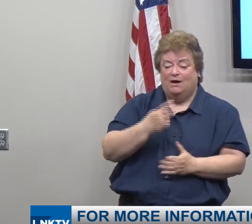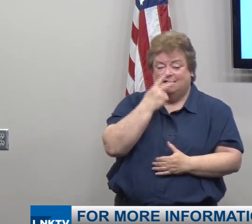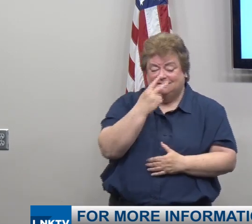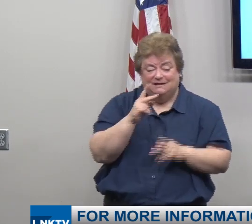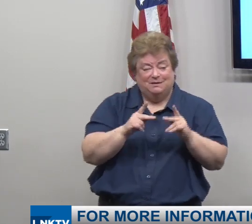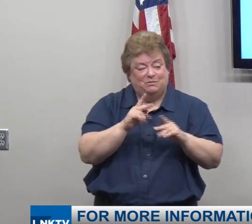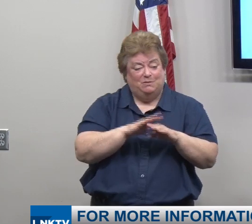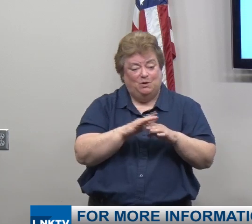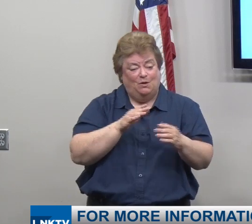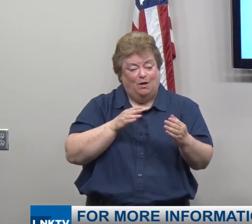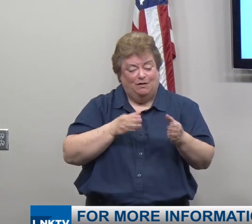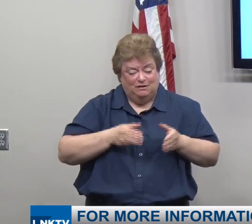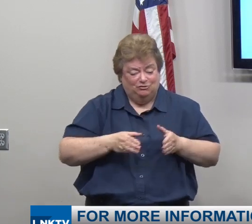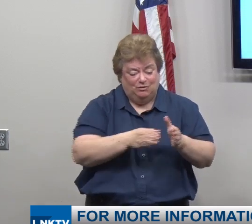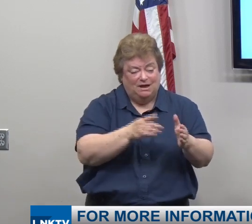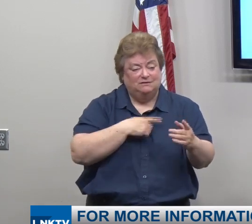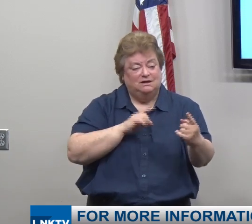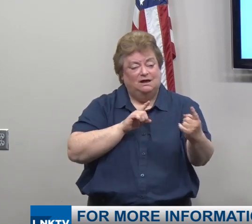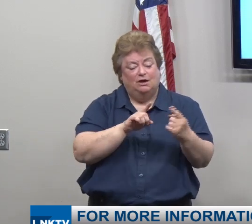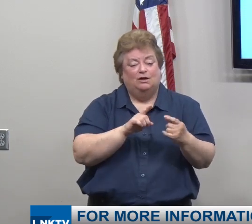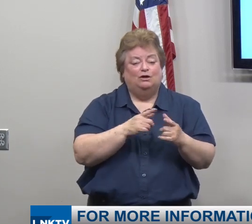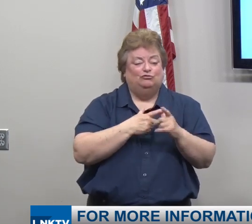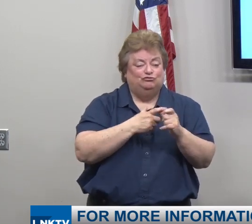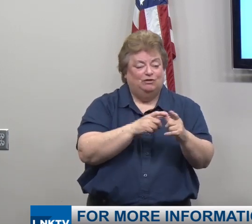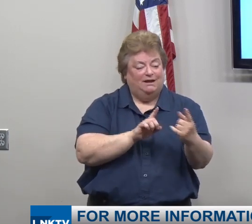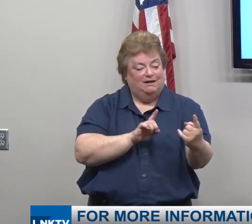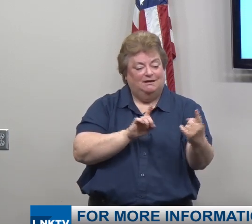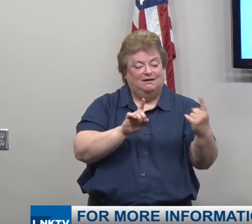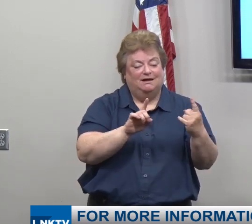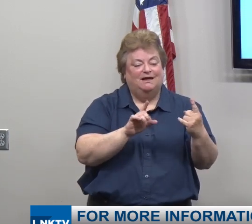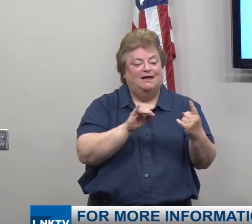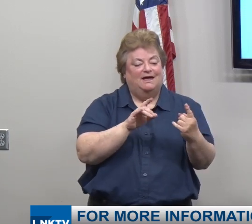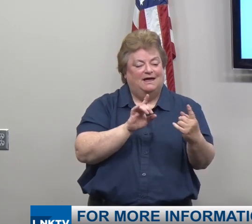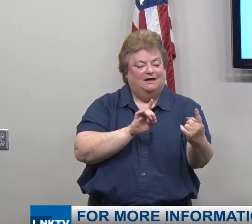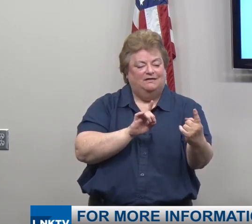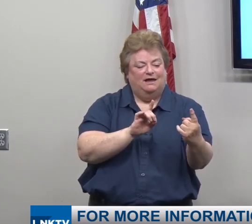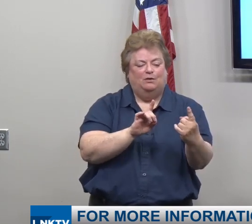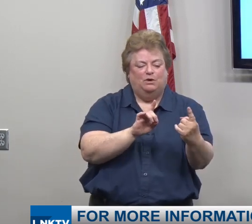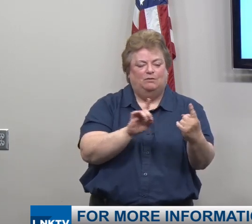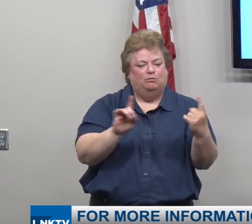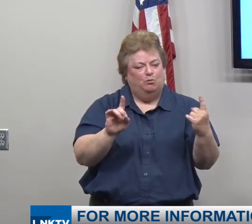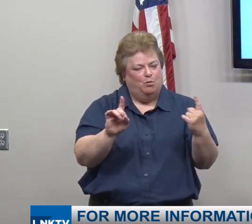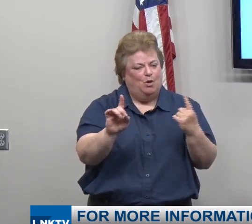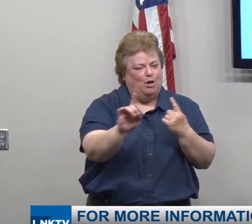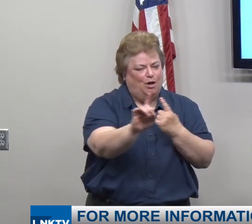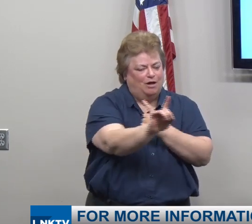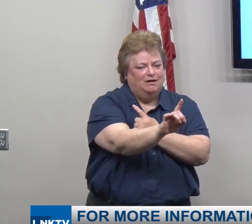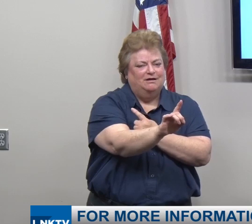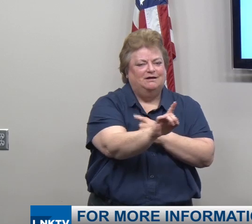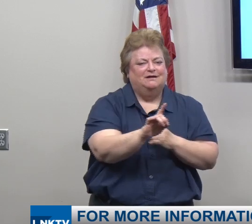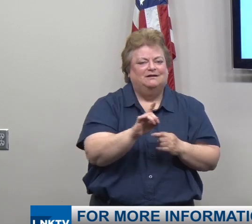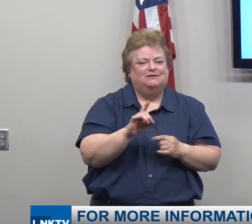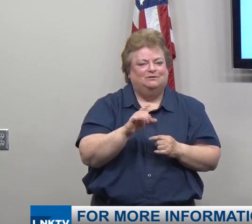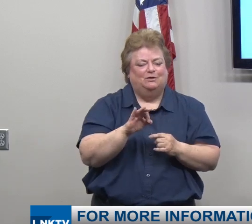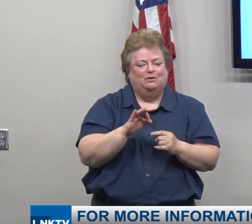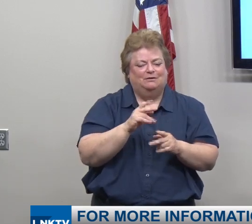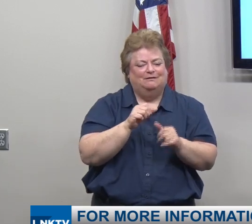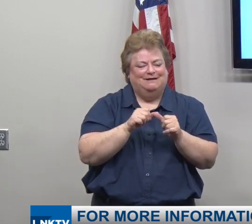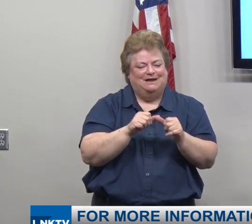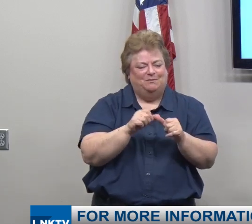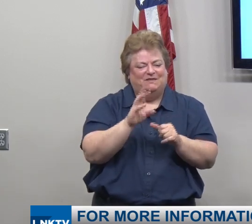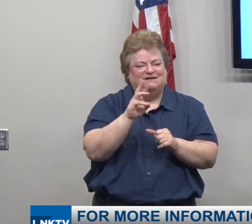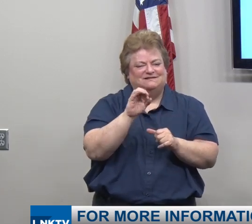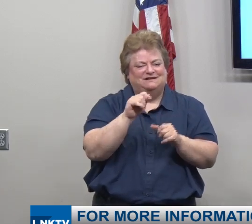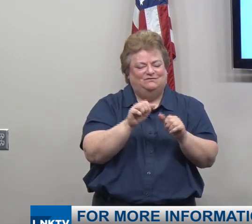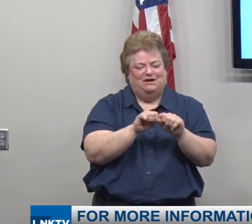distancing, running 6 feet apart, walking if they pass each other on the trail, stepping off the trail and walking 6 feet into the grass and then getting